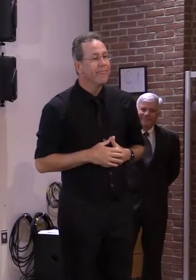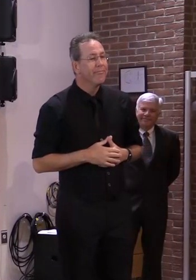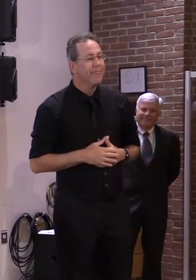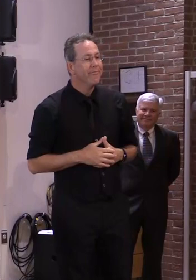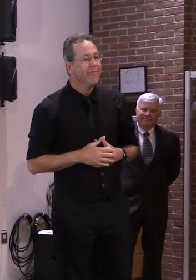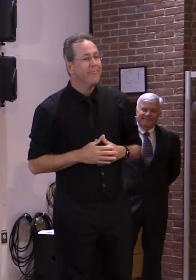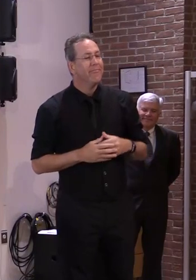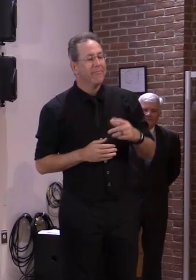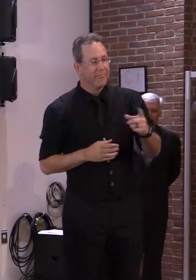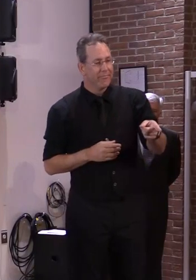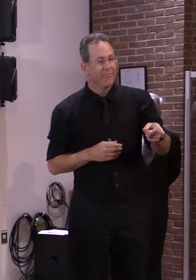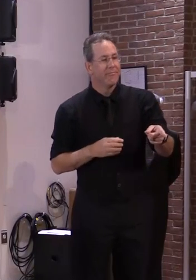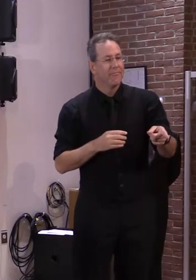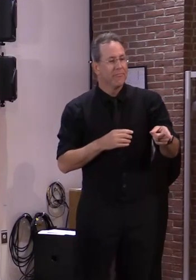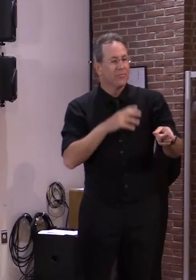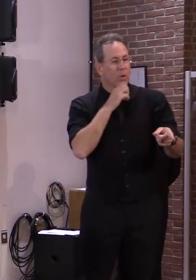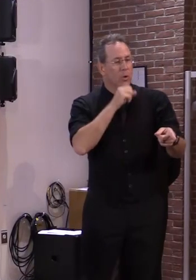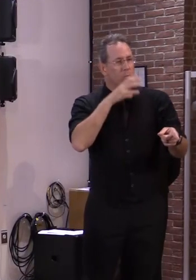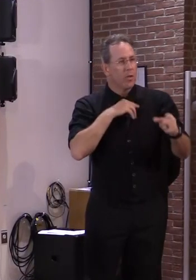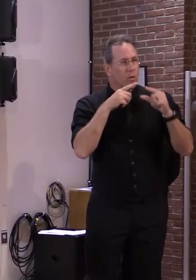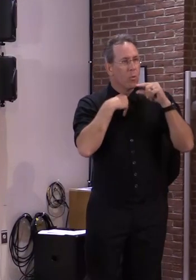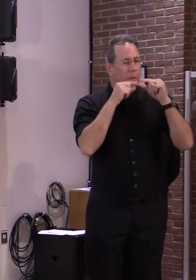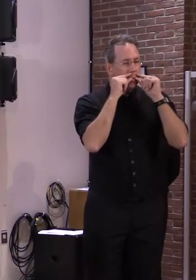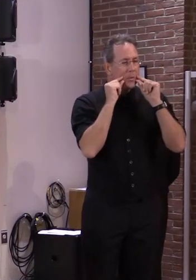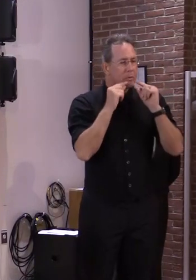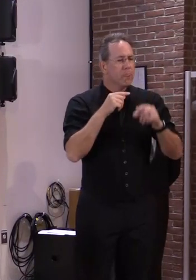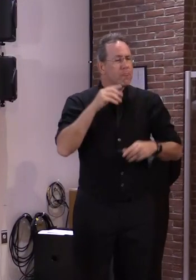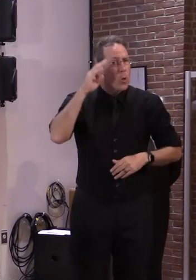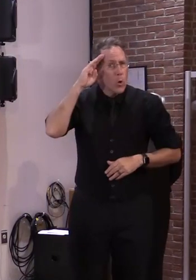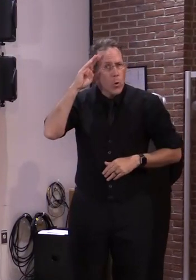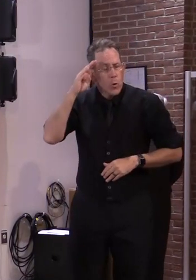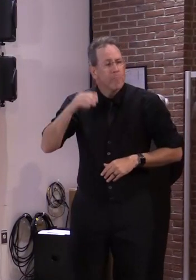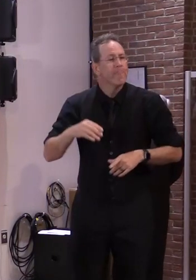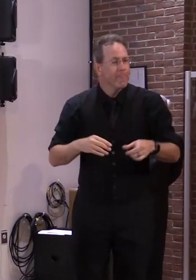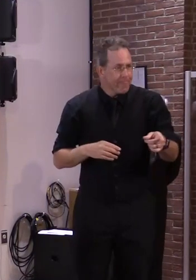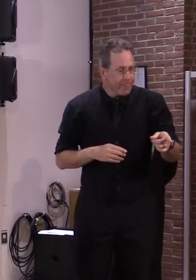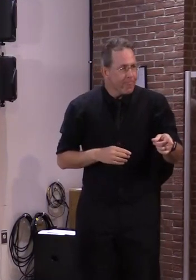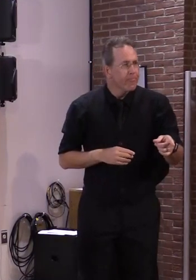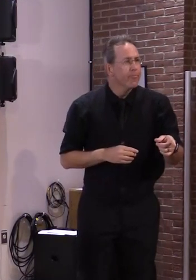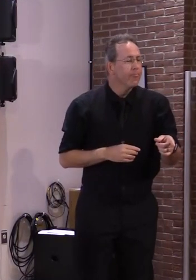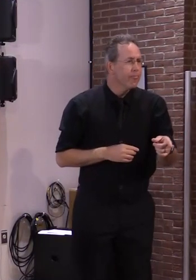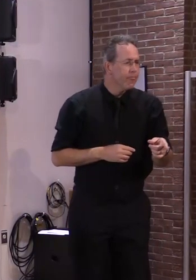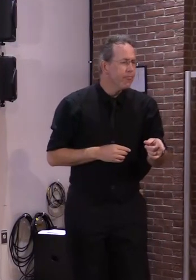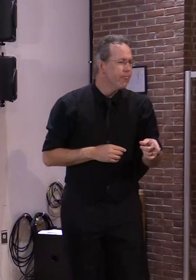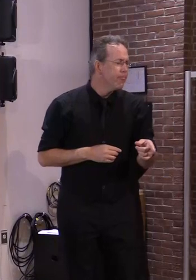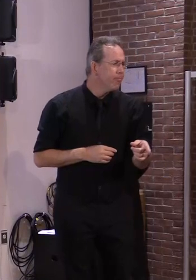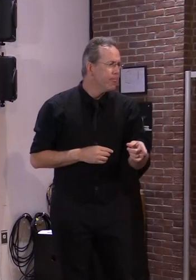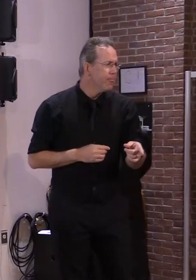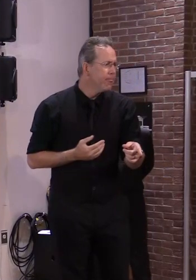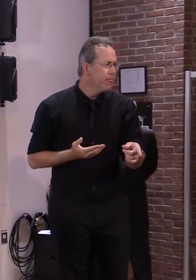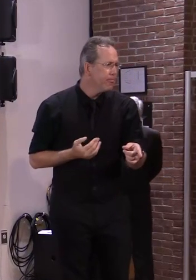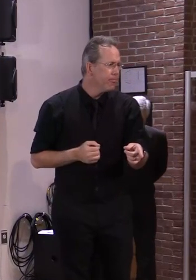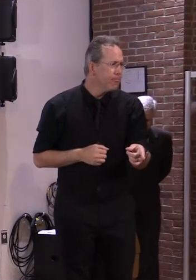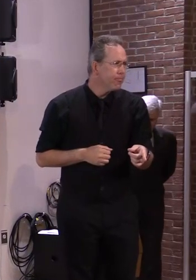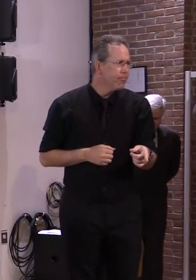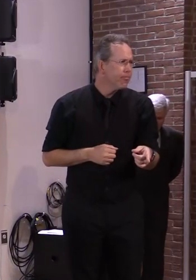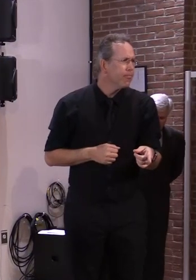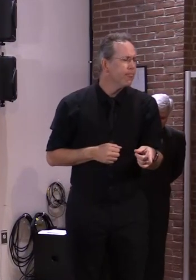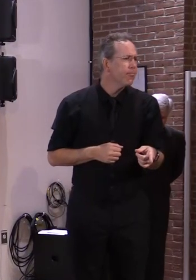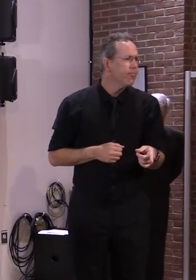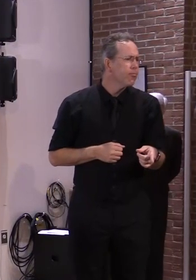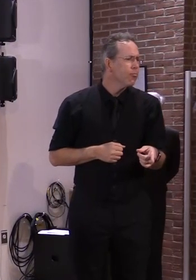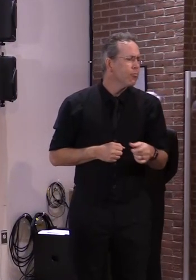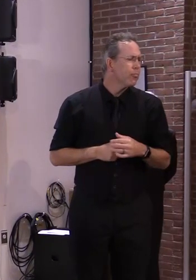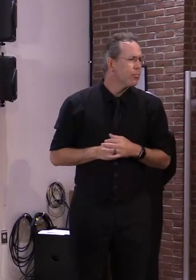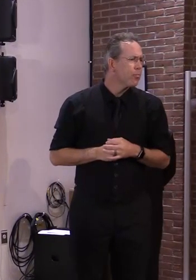Thank you, Jason. Governor, I was wondering, the state is going to, has